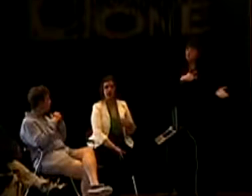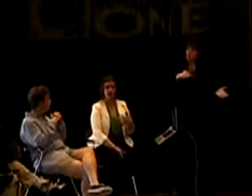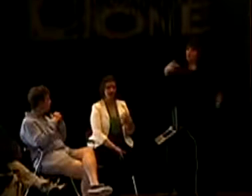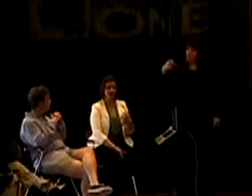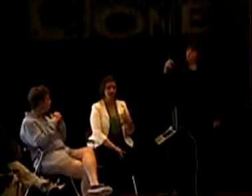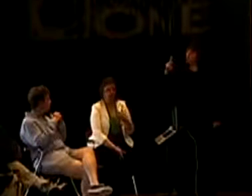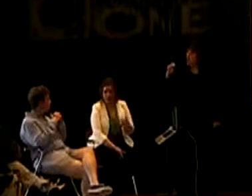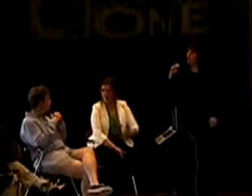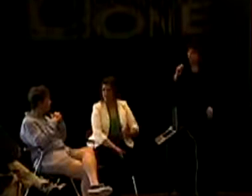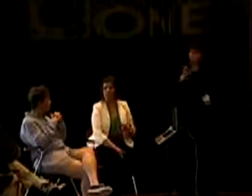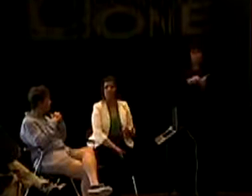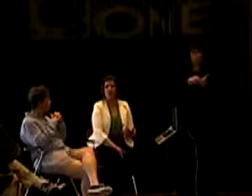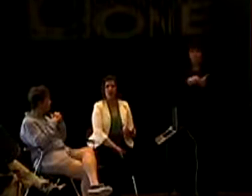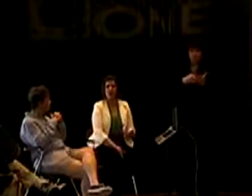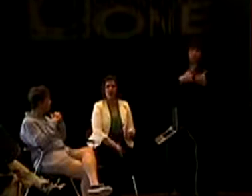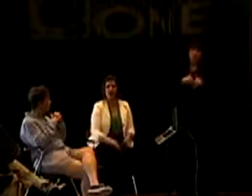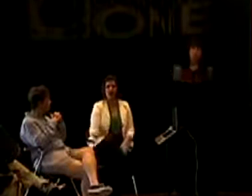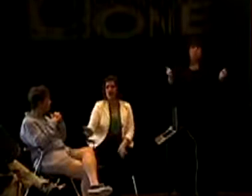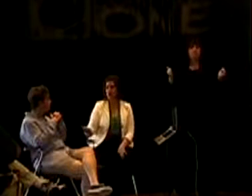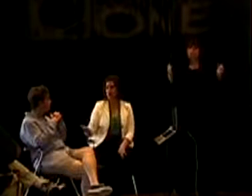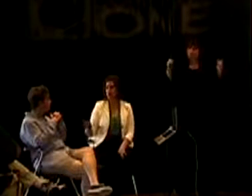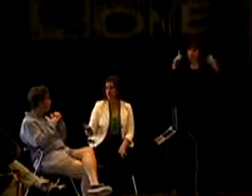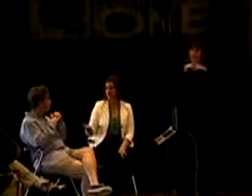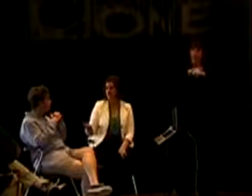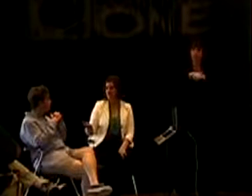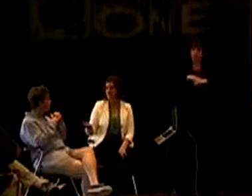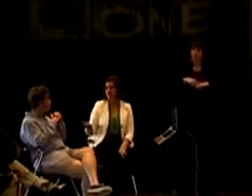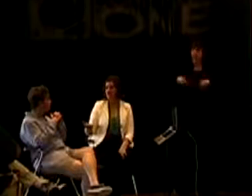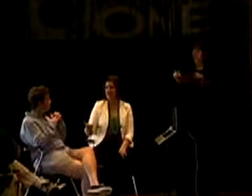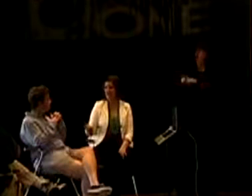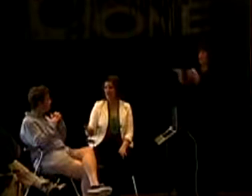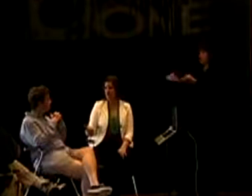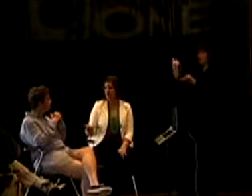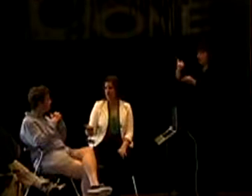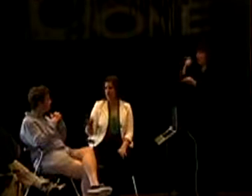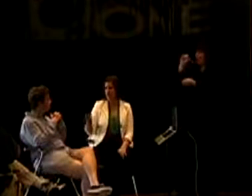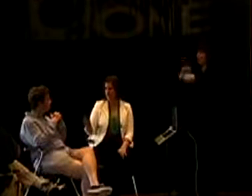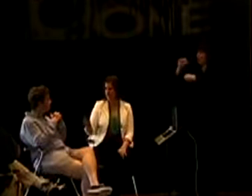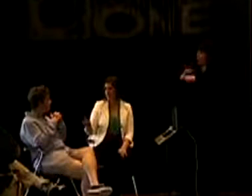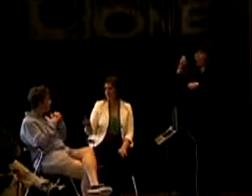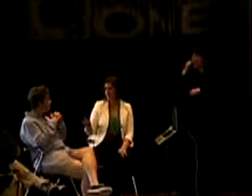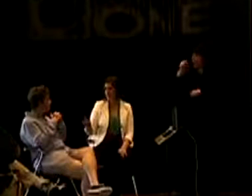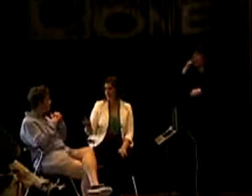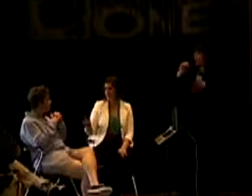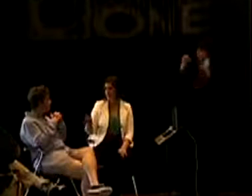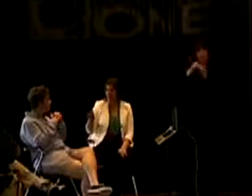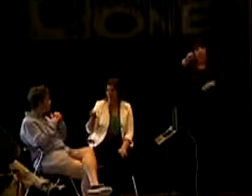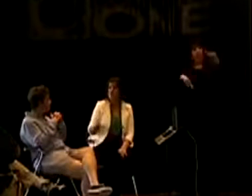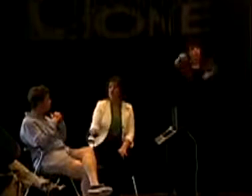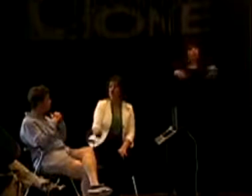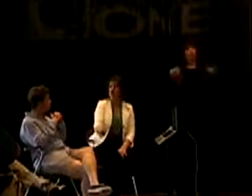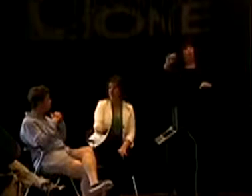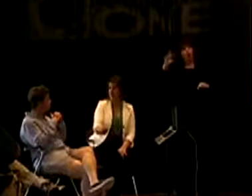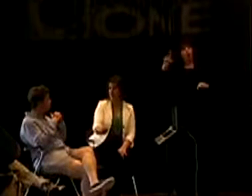pure or complex enough. As somebody who works day to day with the arts